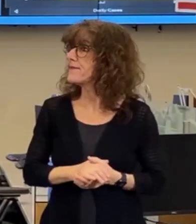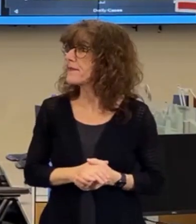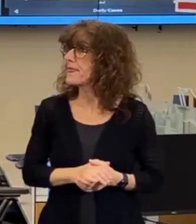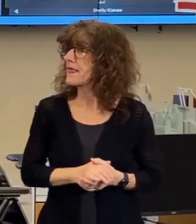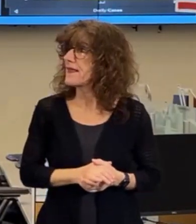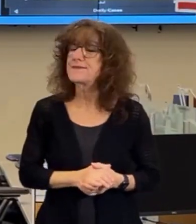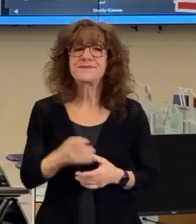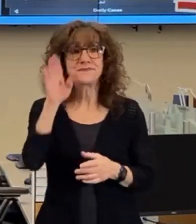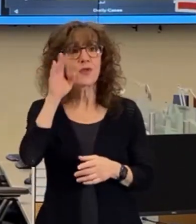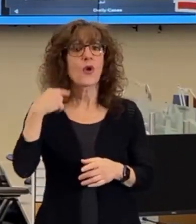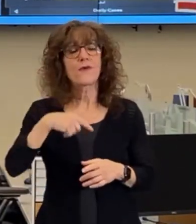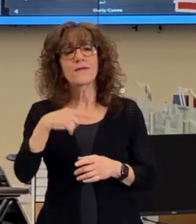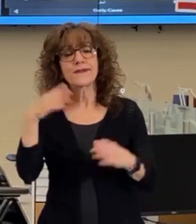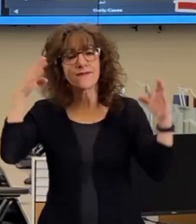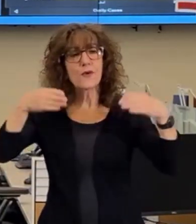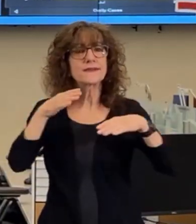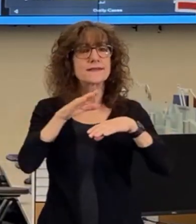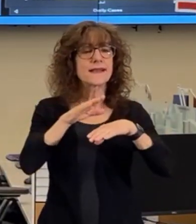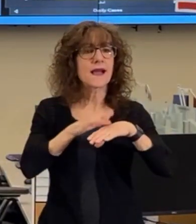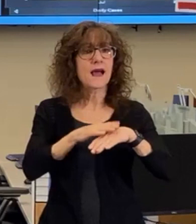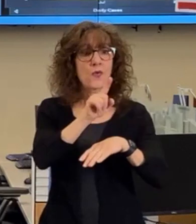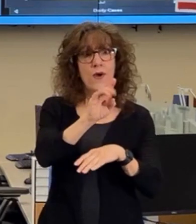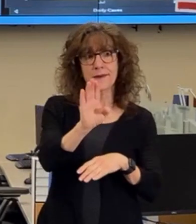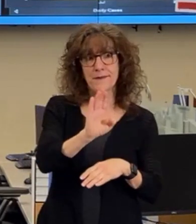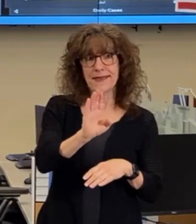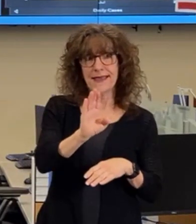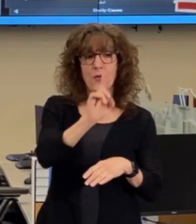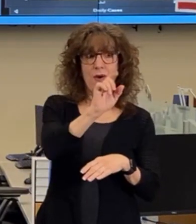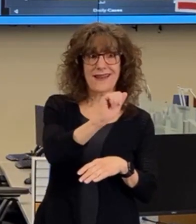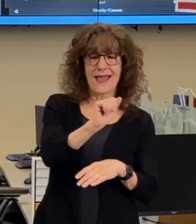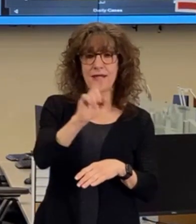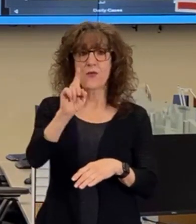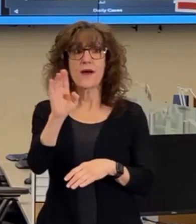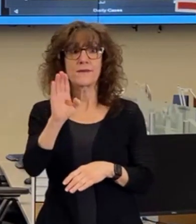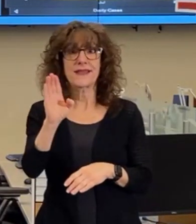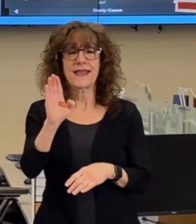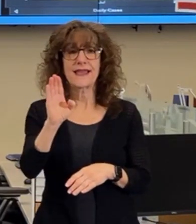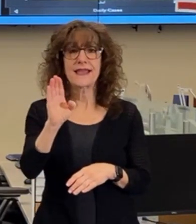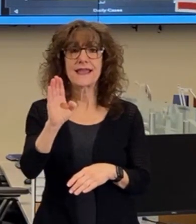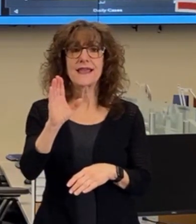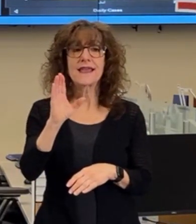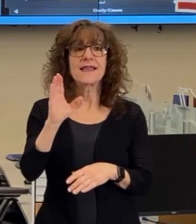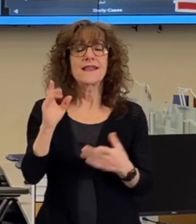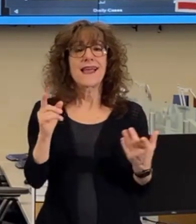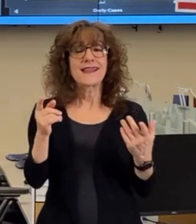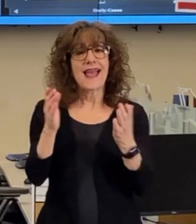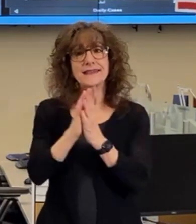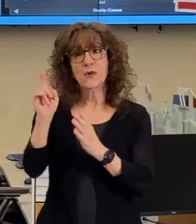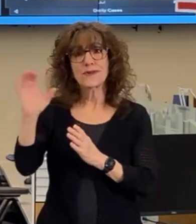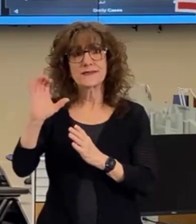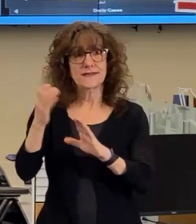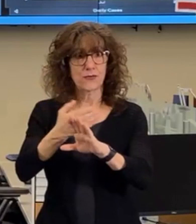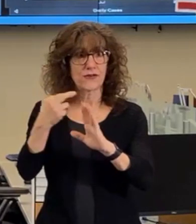about Sure. As you know, we've been concentrating on our 1B, our 1A, and our 1A folks, but also asking all of our 1C folks to